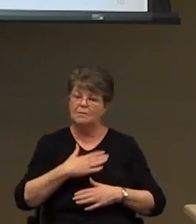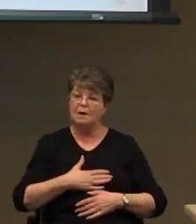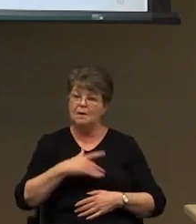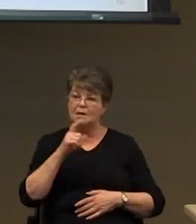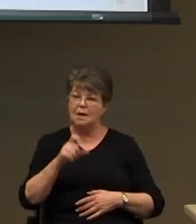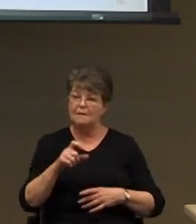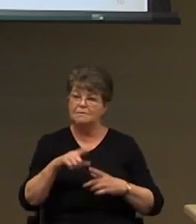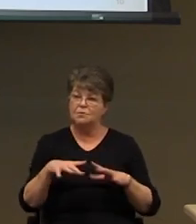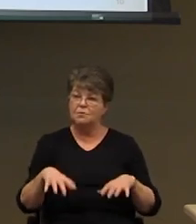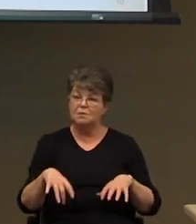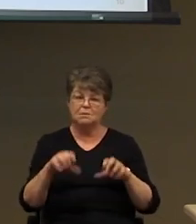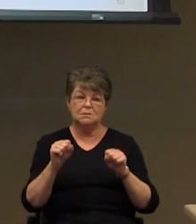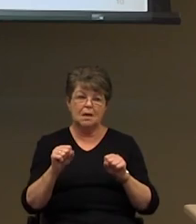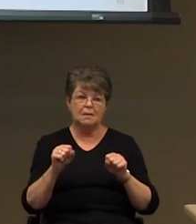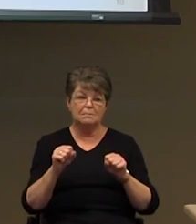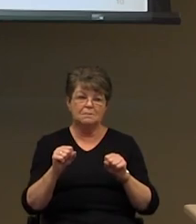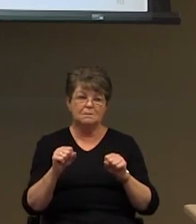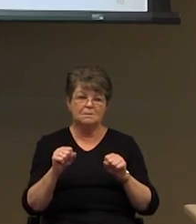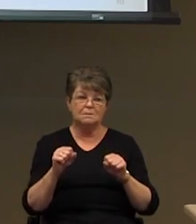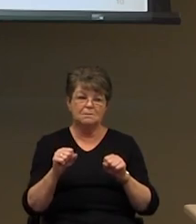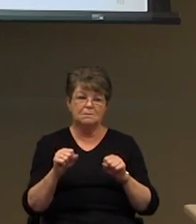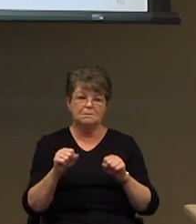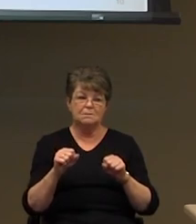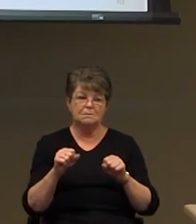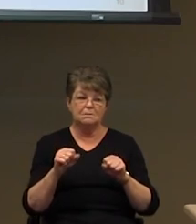Does each body have to adopt